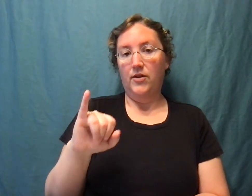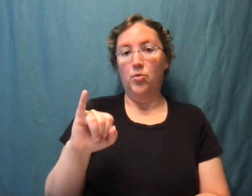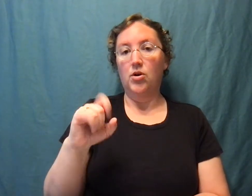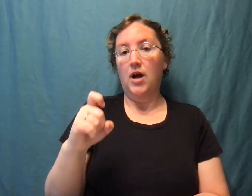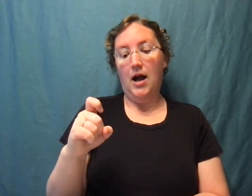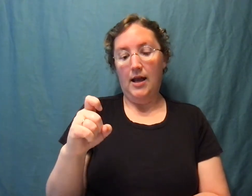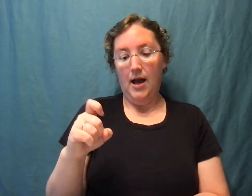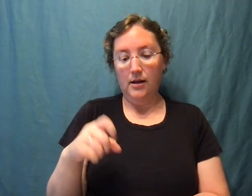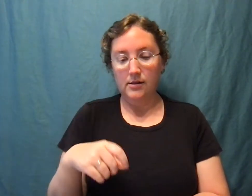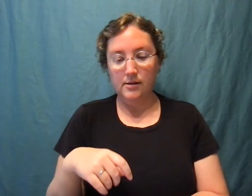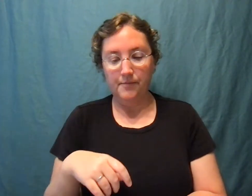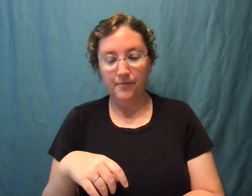word IX.